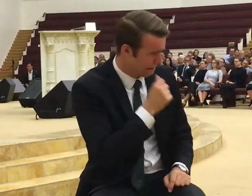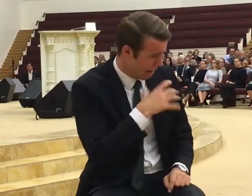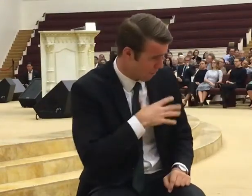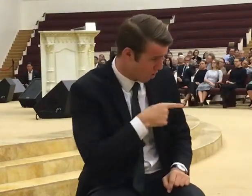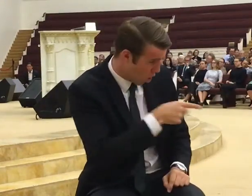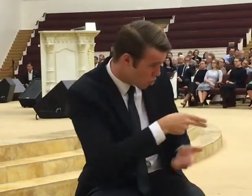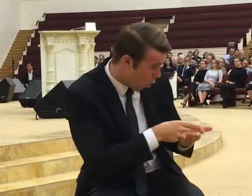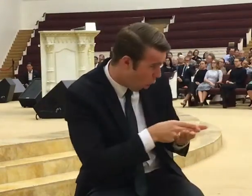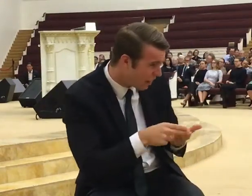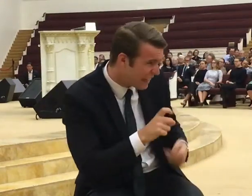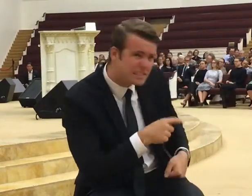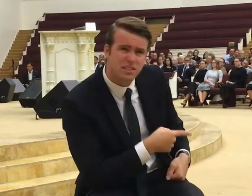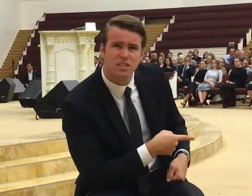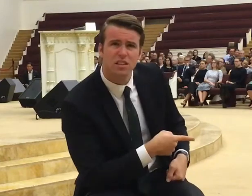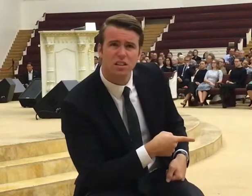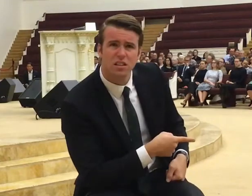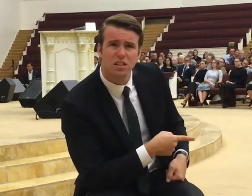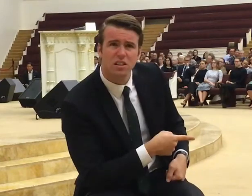you holiness?"